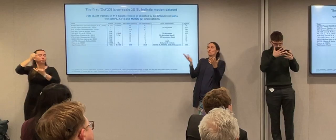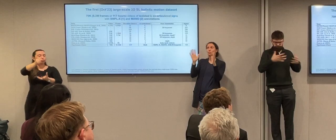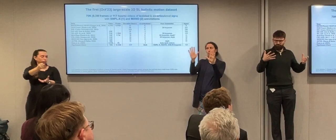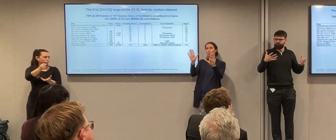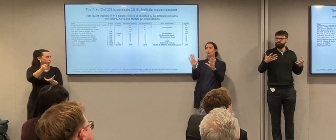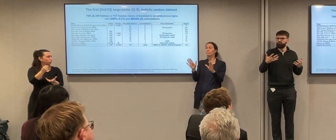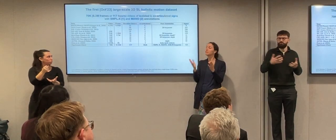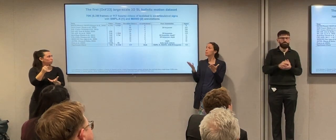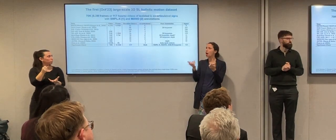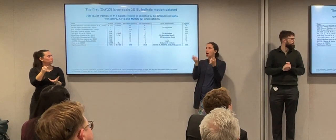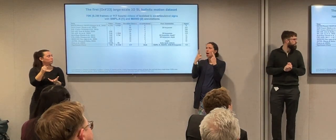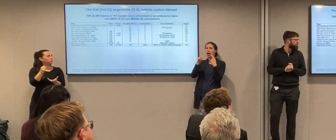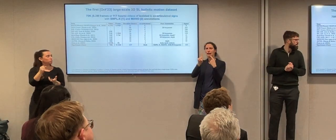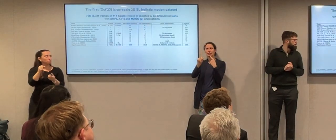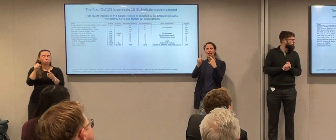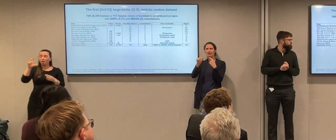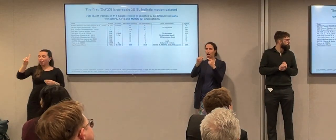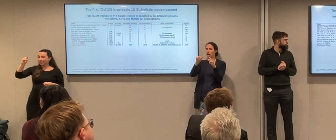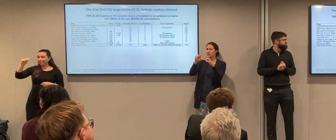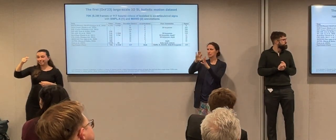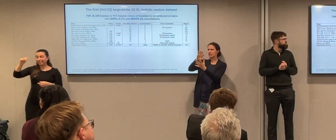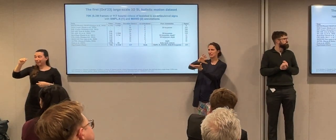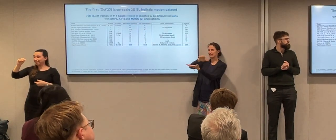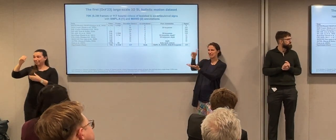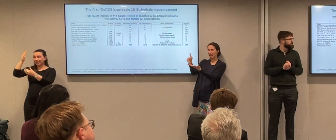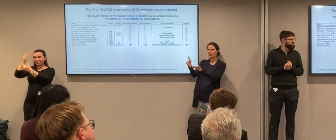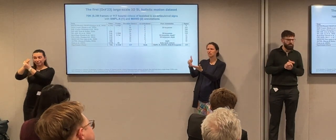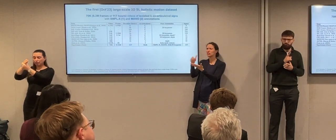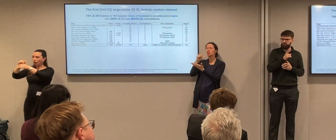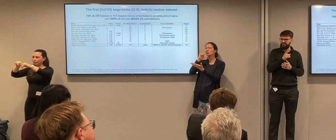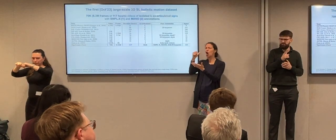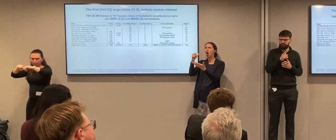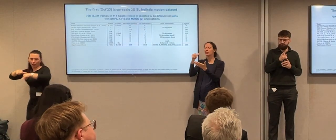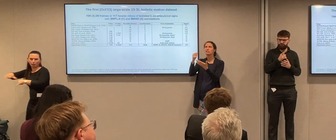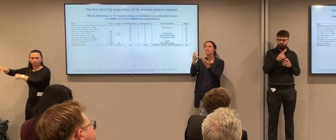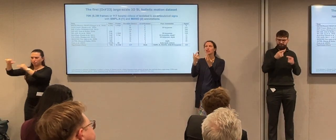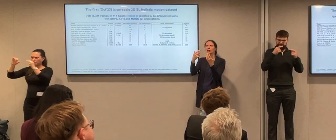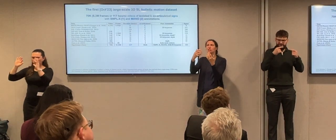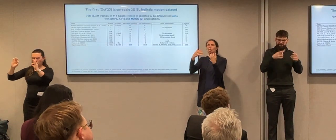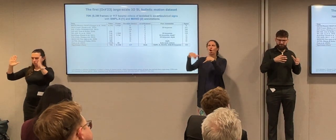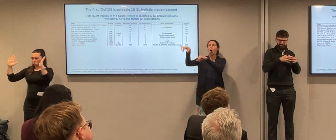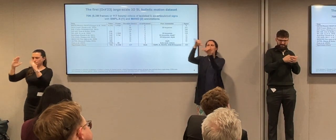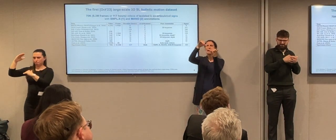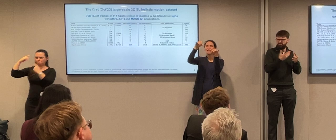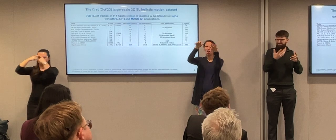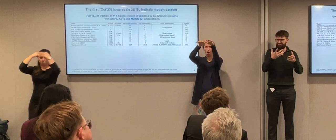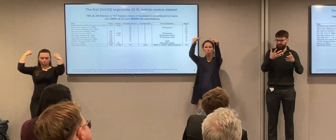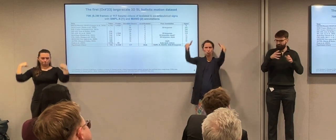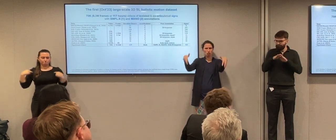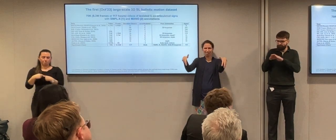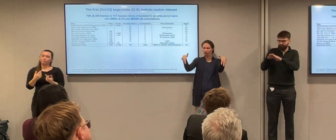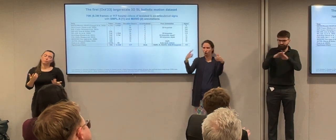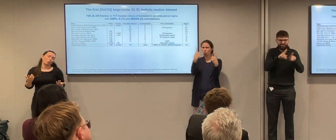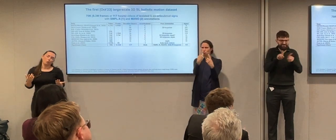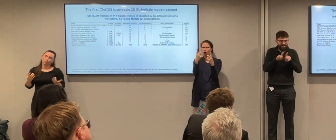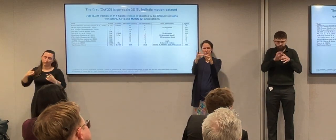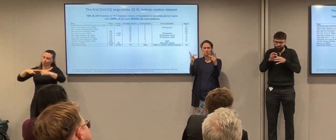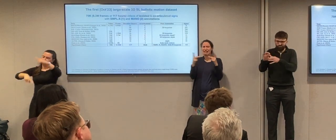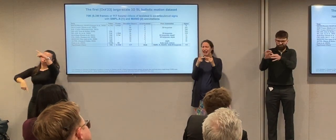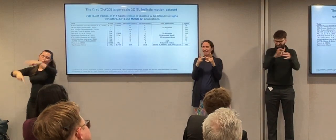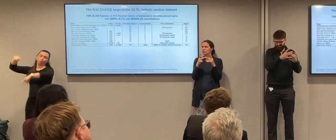these datasets were not gathered under a common umbrella. So as such, they were